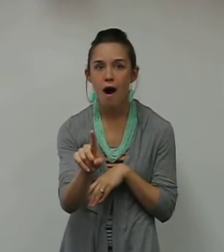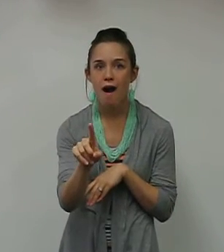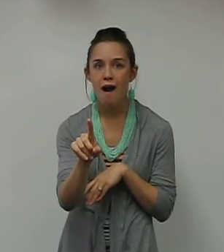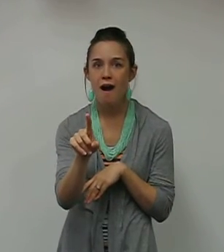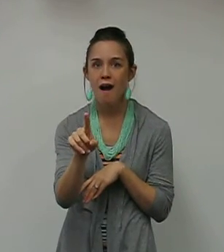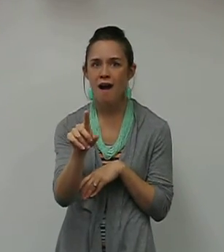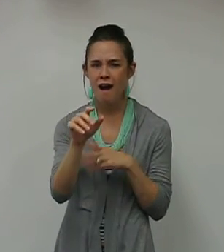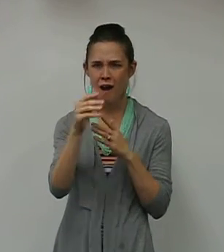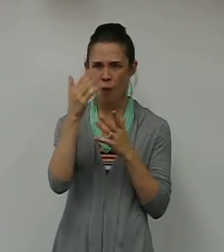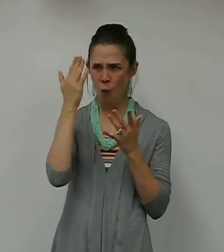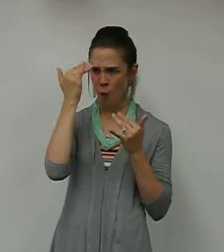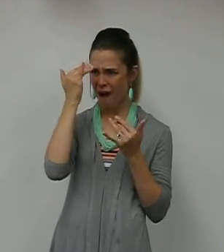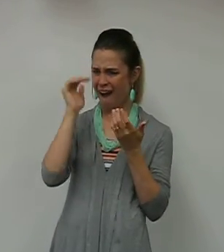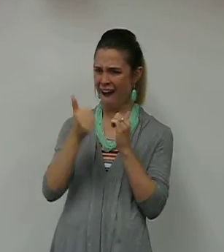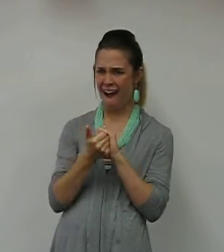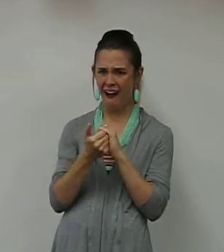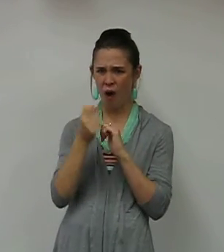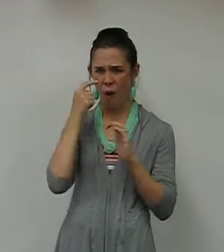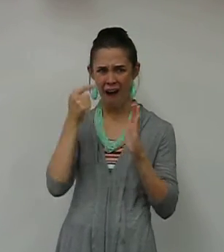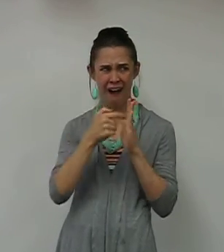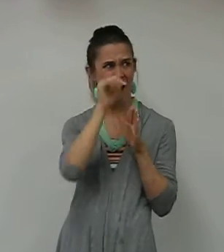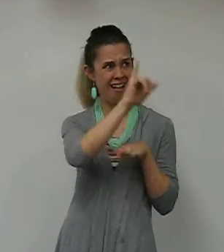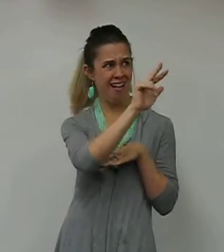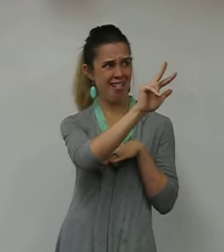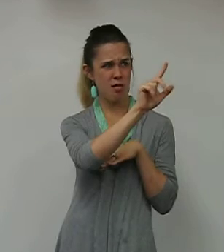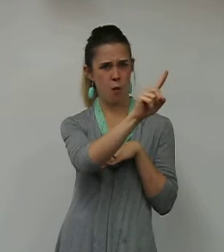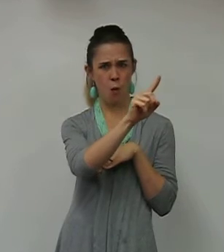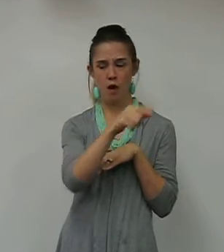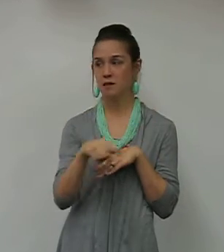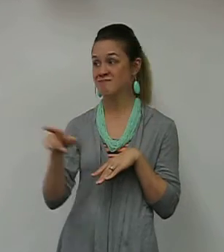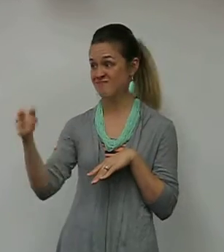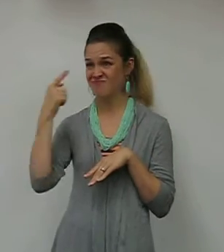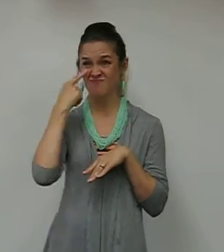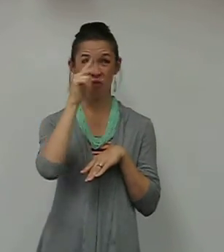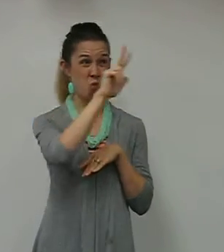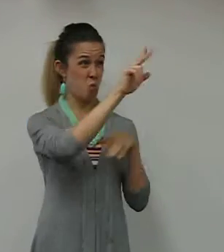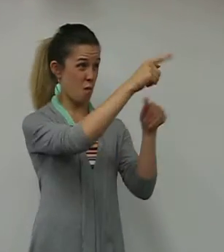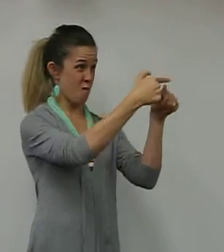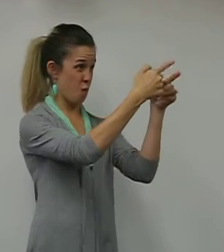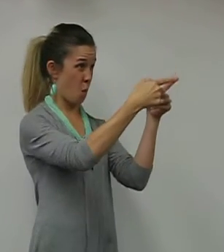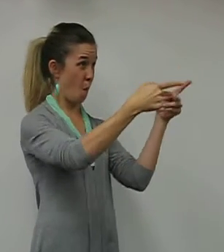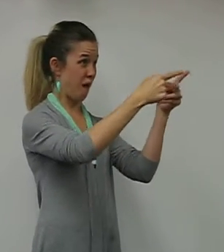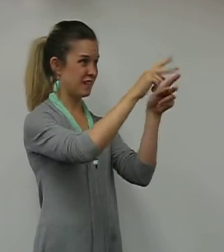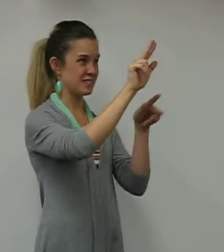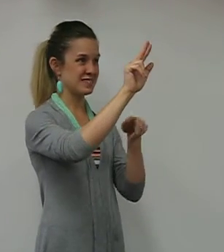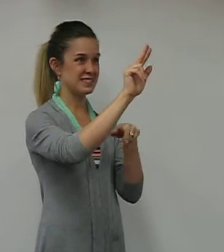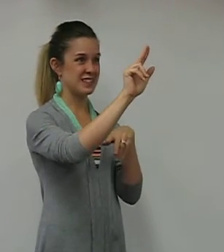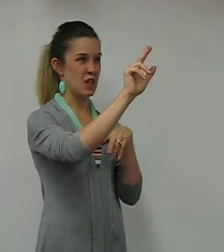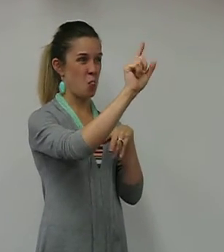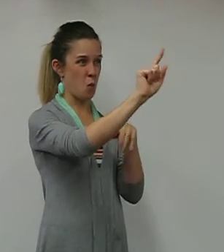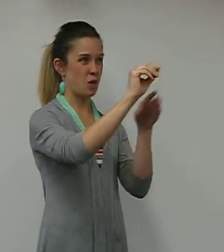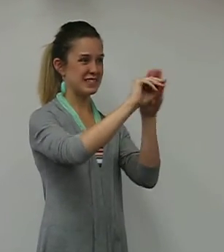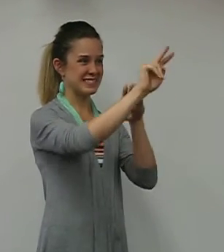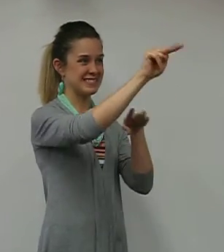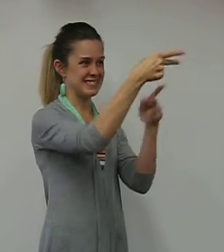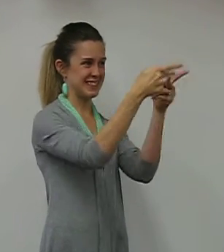can you tell that's 31? Because the 3's in the first spot and the 1's in the second spot.